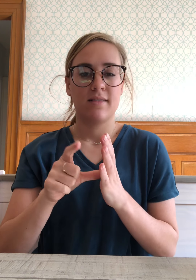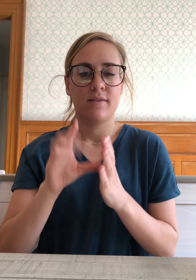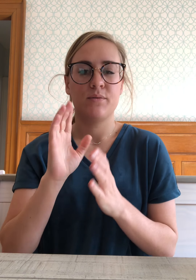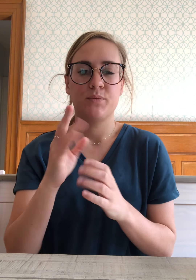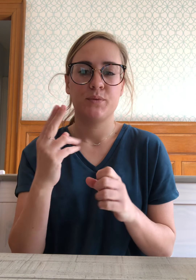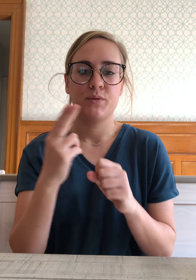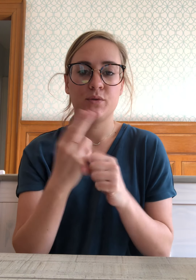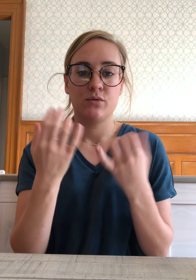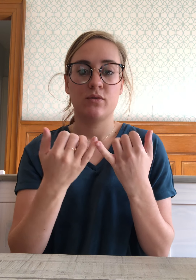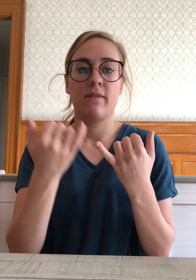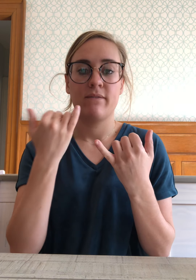dentition.